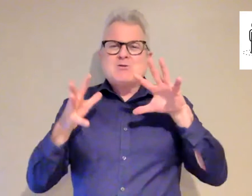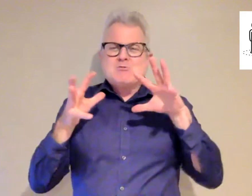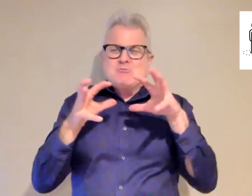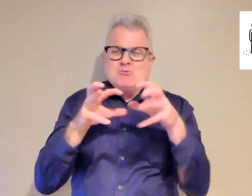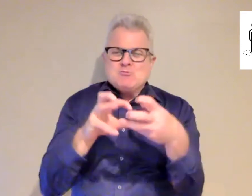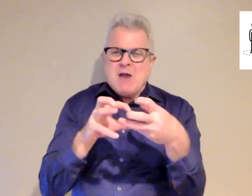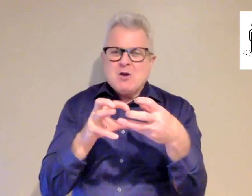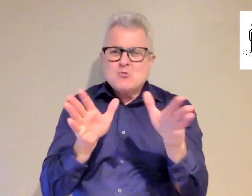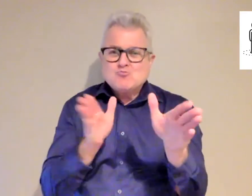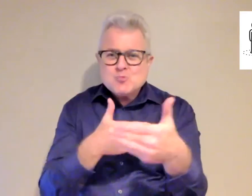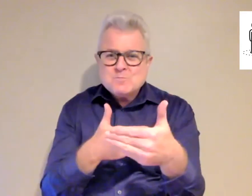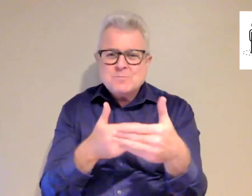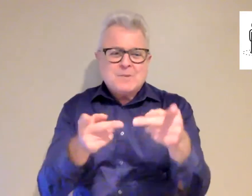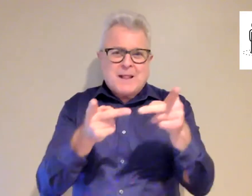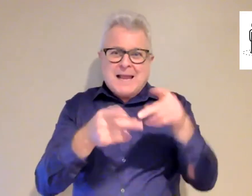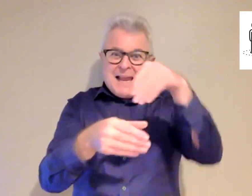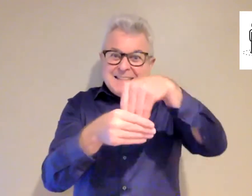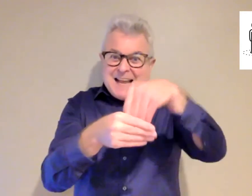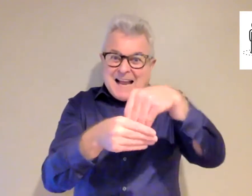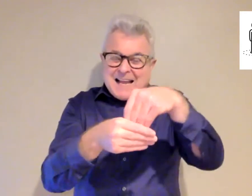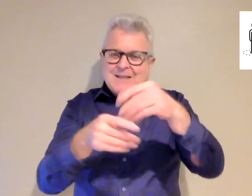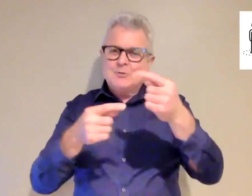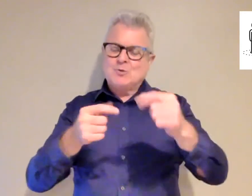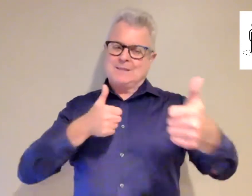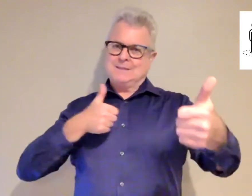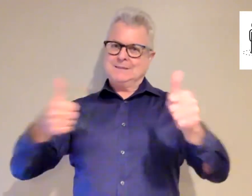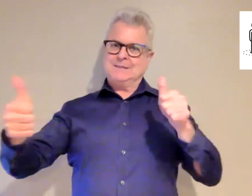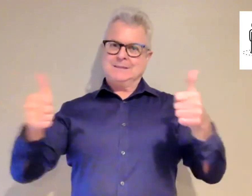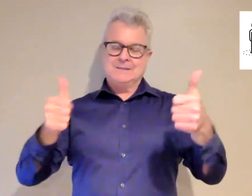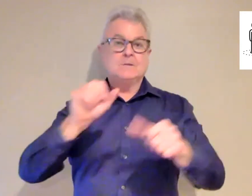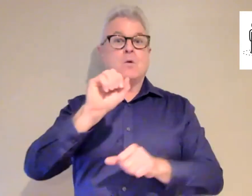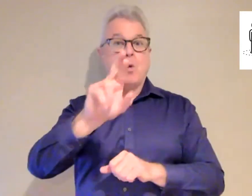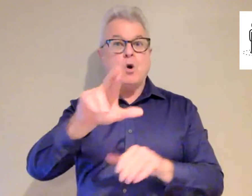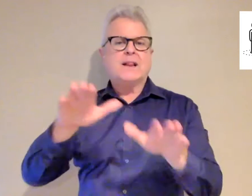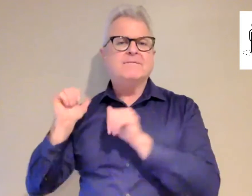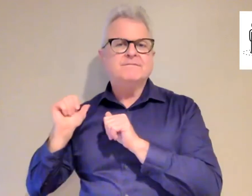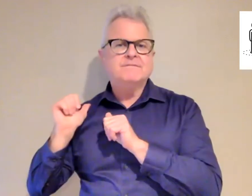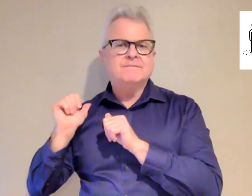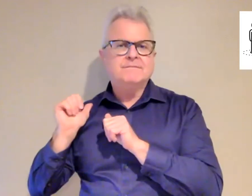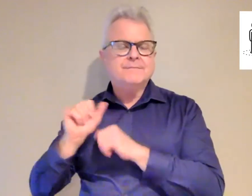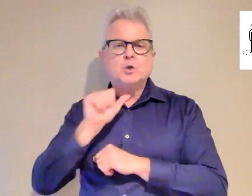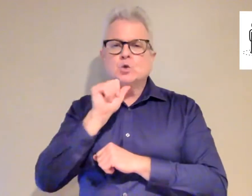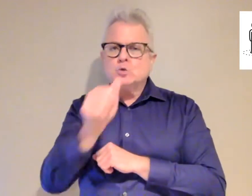stay away from them. If you're in a congregated place, keep your distance from other